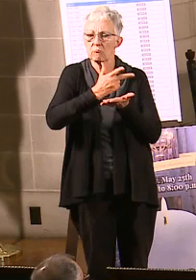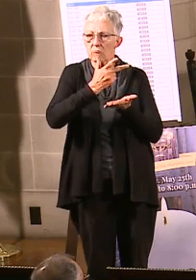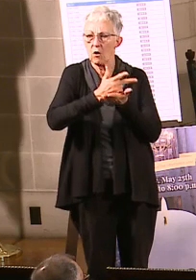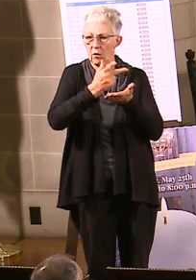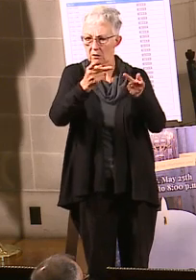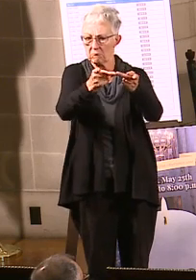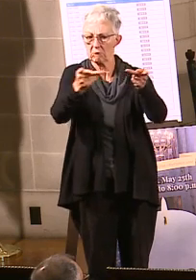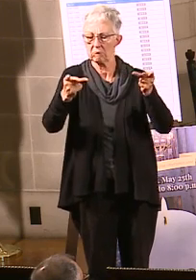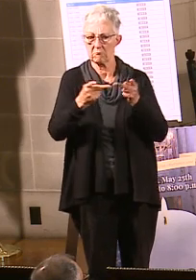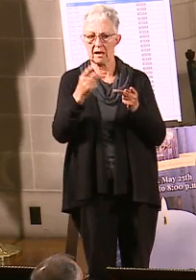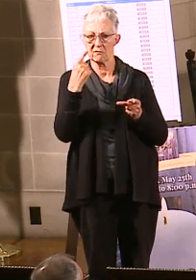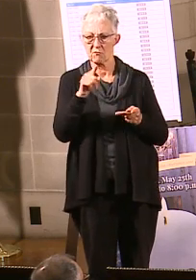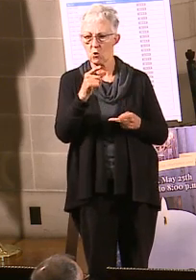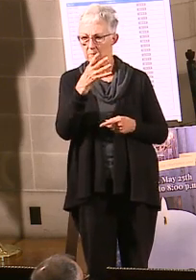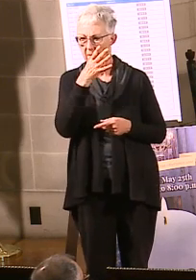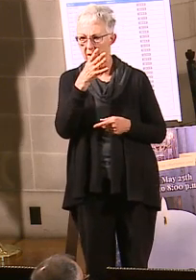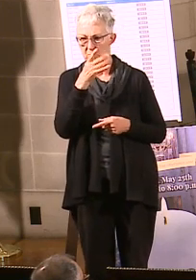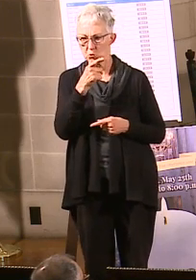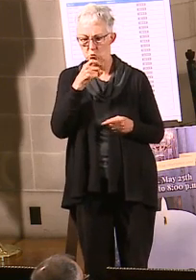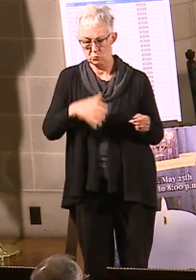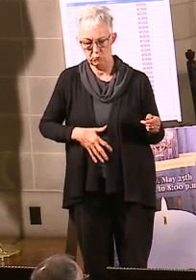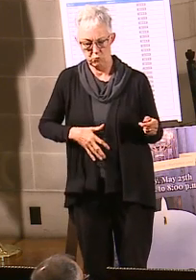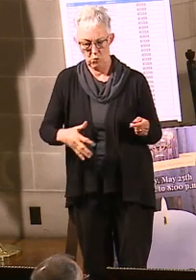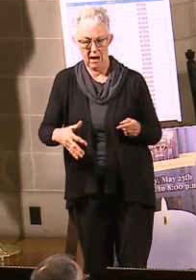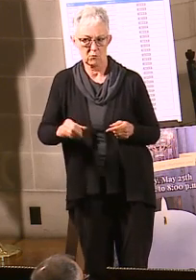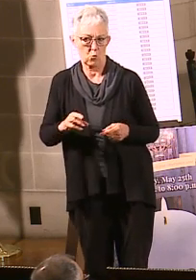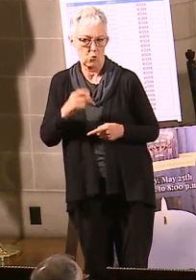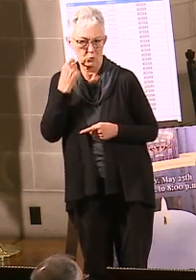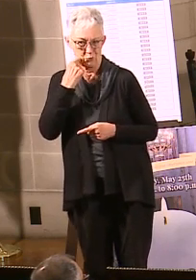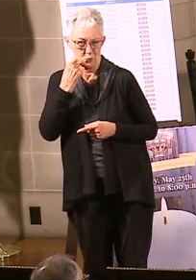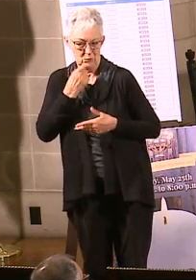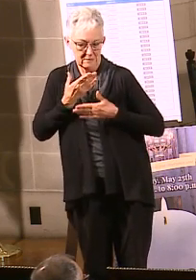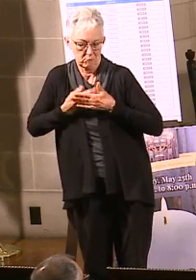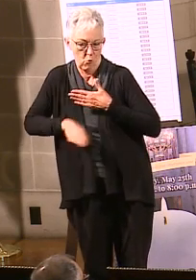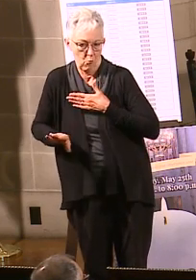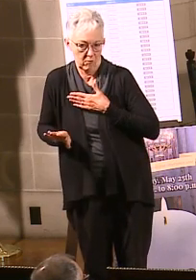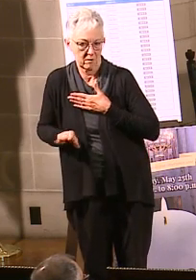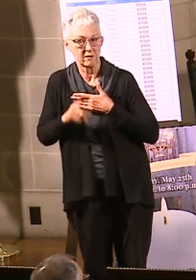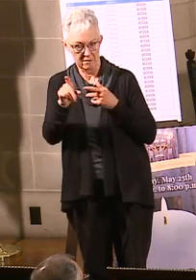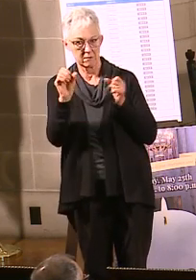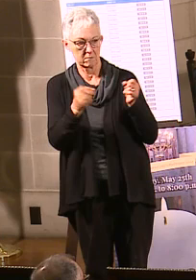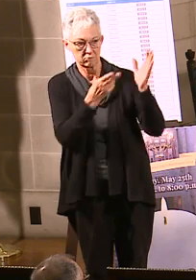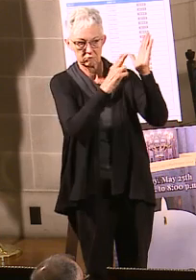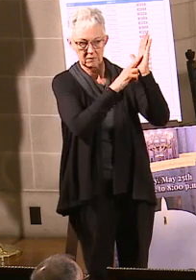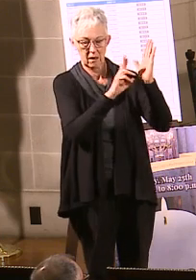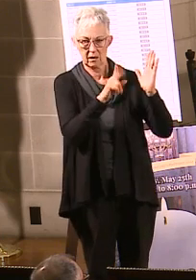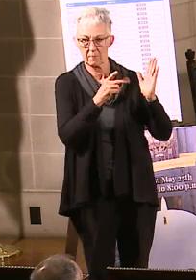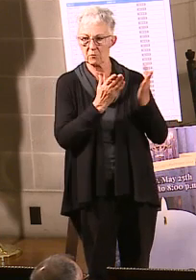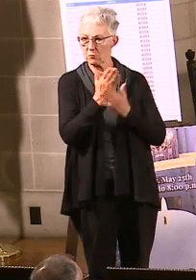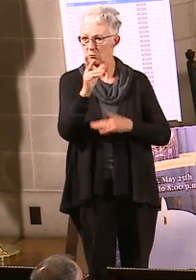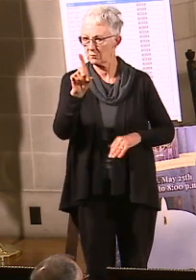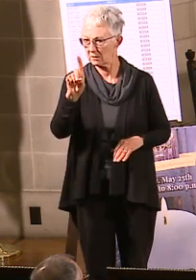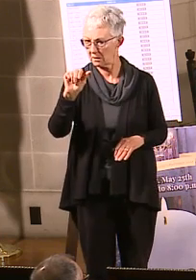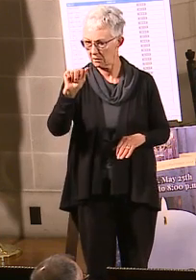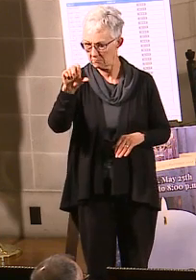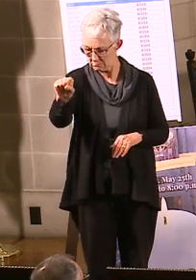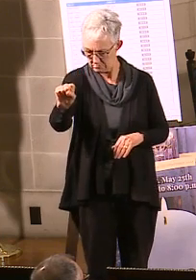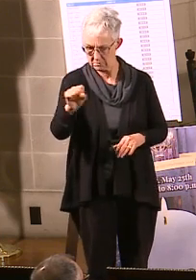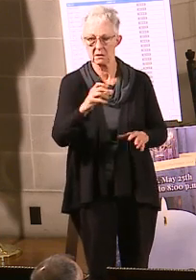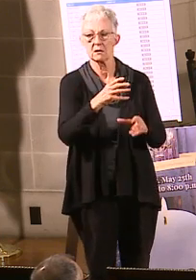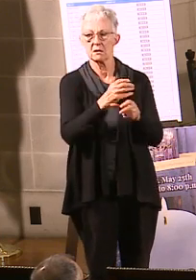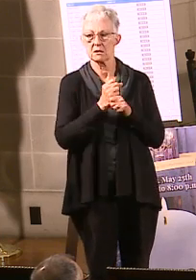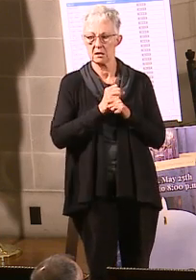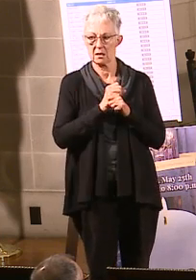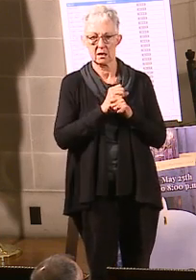moms. Expectant moms can now sign up through the Department of Administrative Services to get preferred